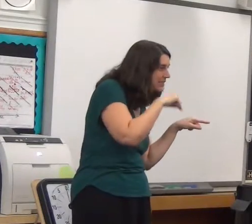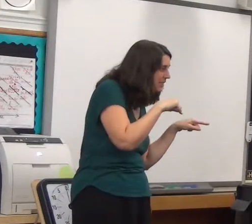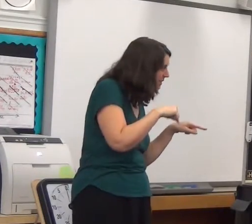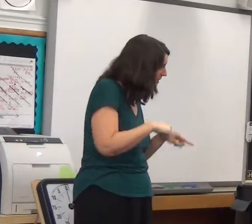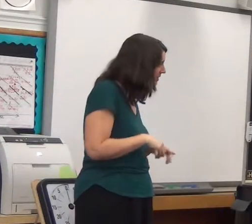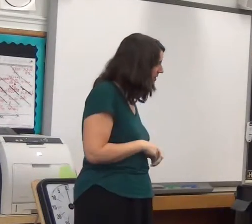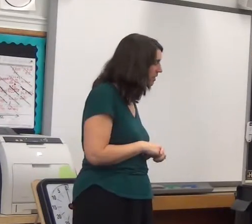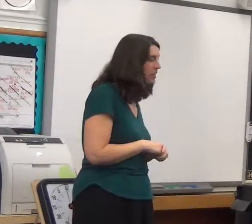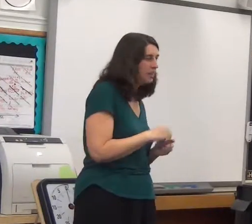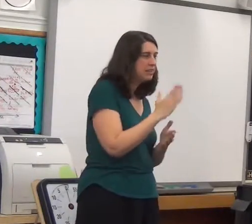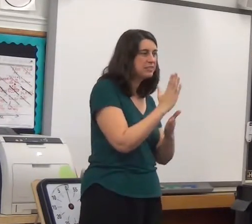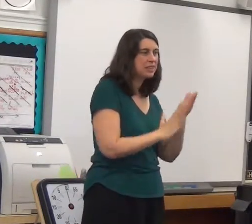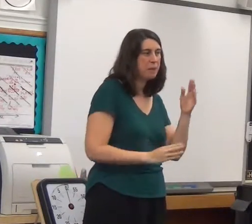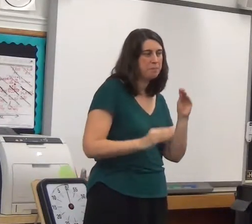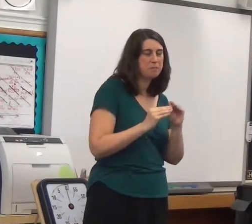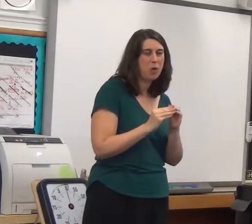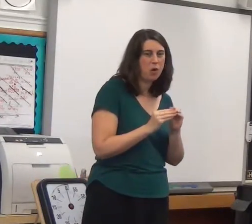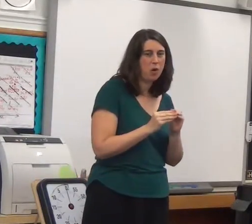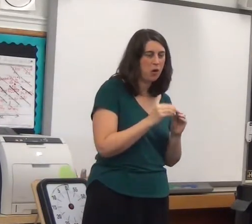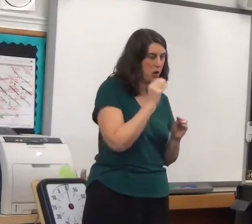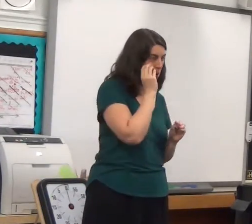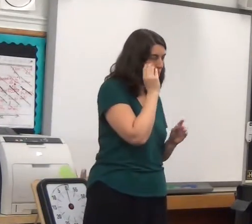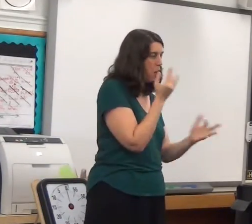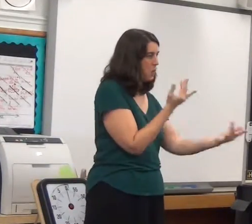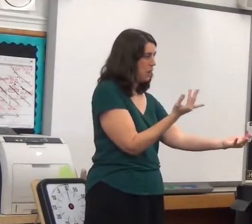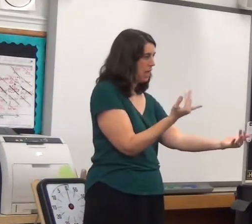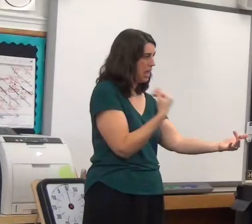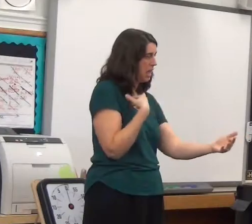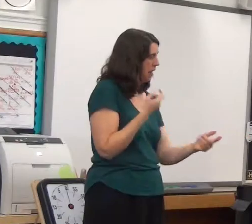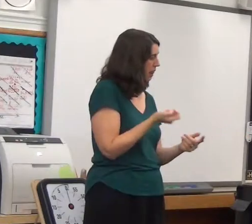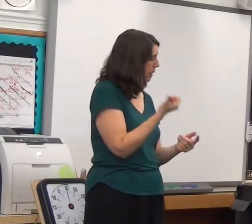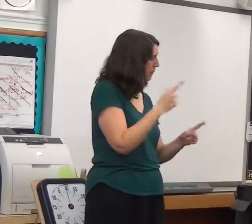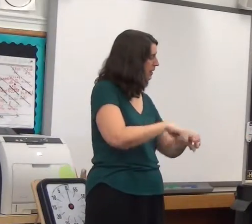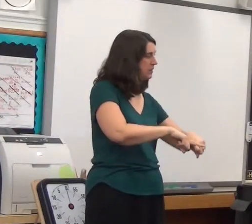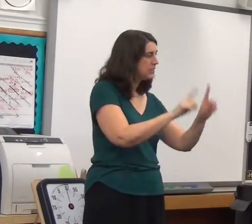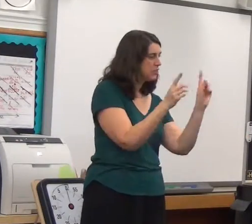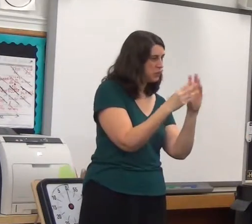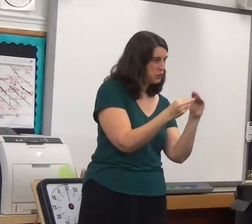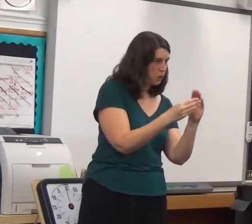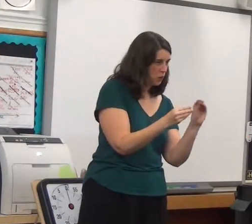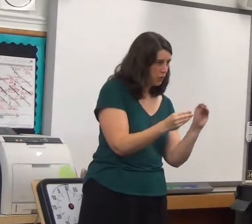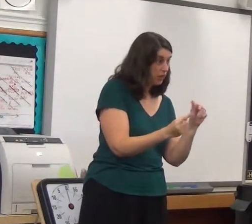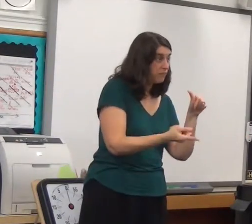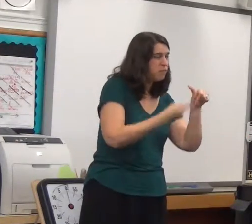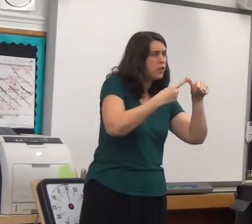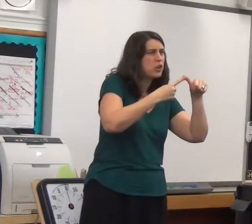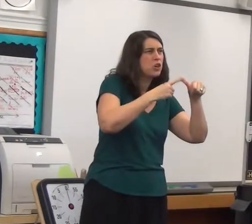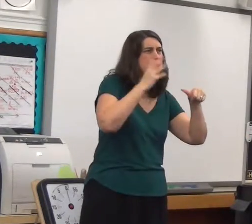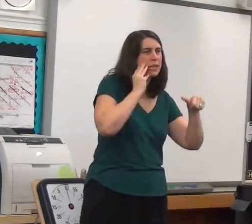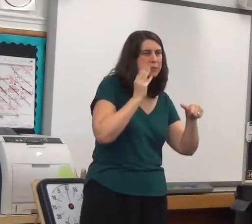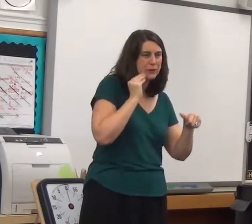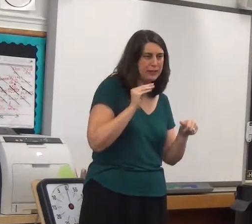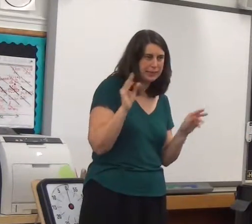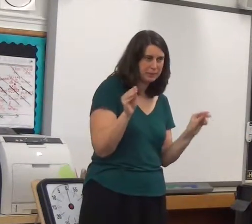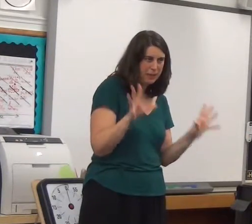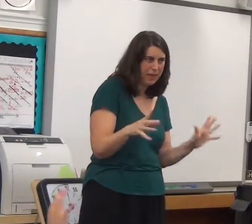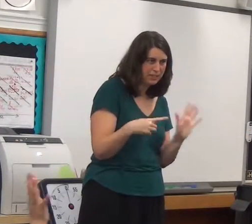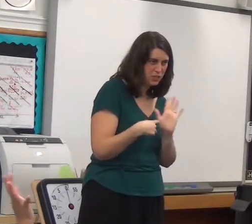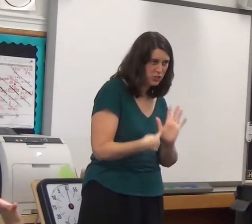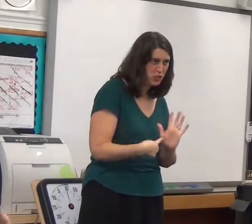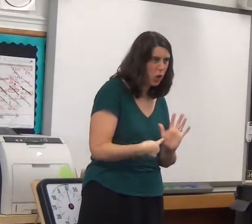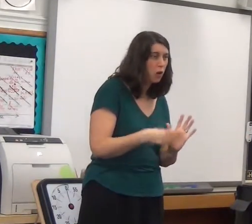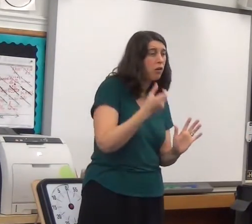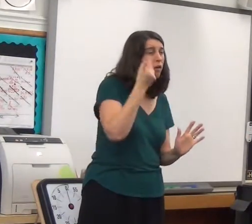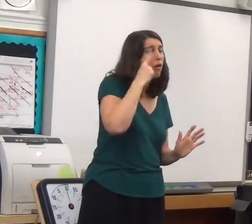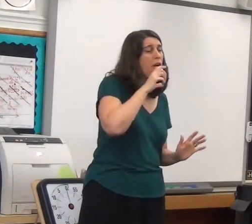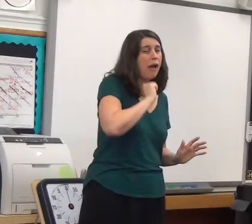Oh, yes, we do have some cards inside the box, but I'm going to do a slightly different story. Very first magic show I ever did, I was